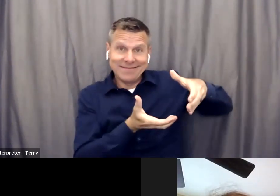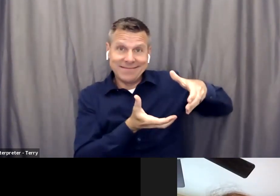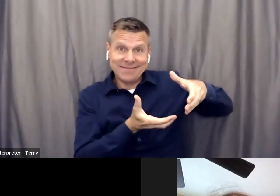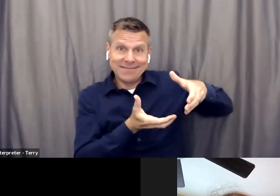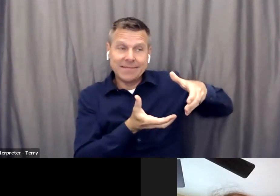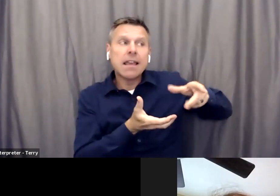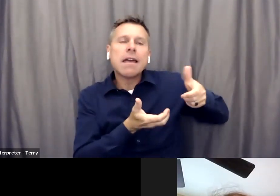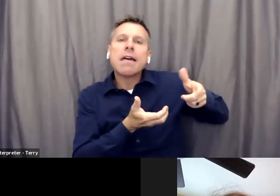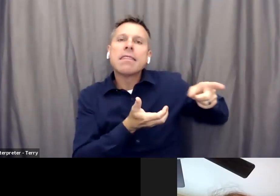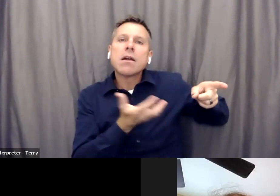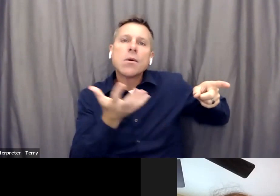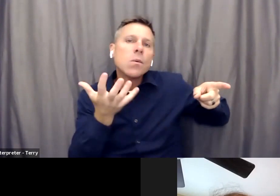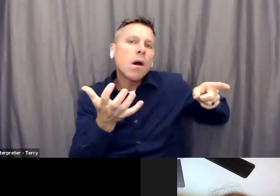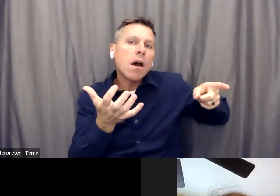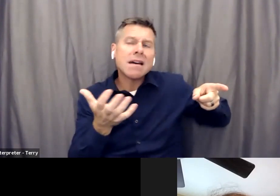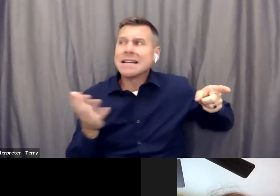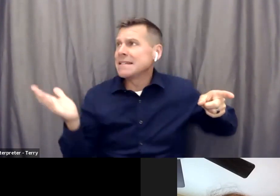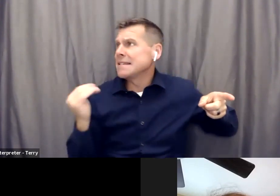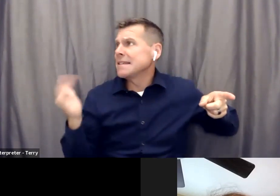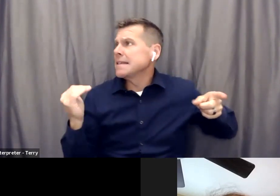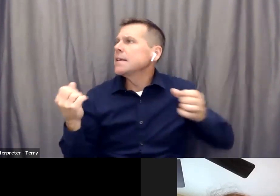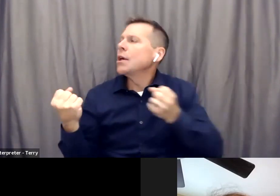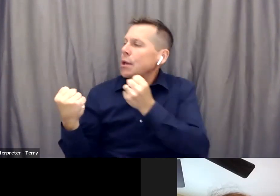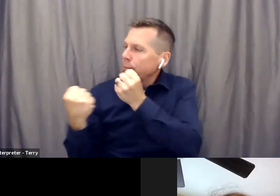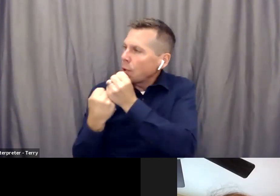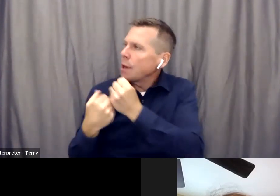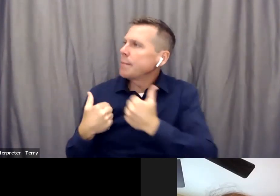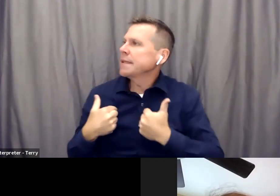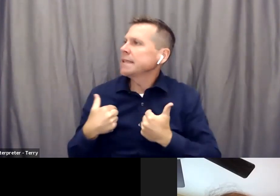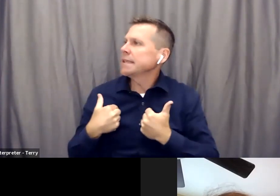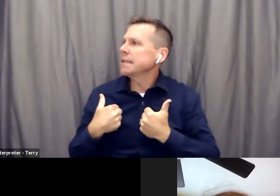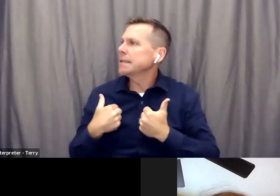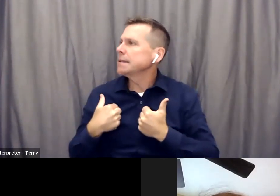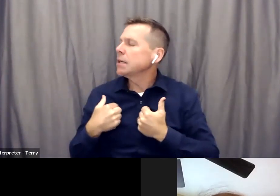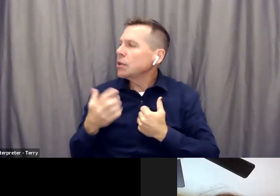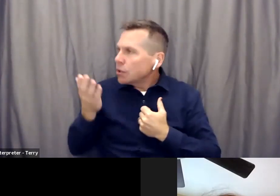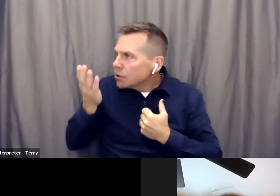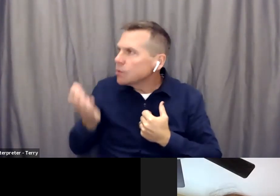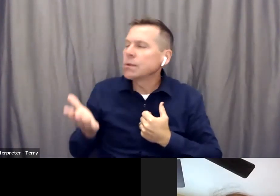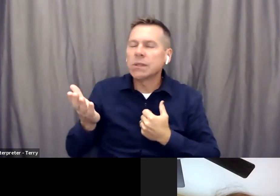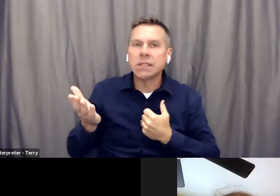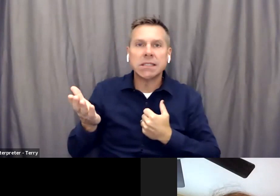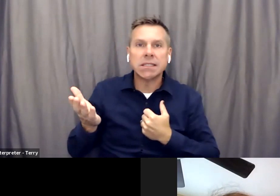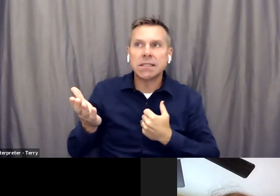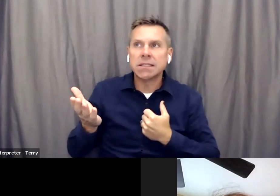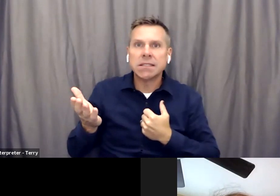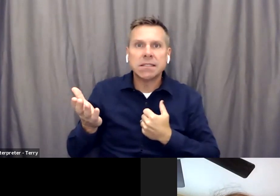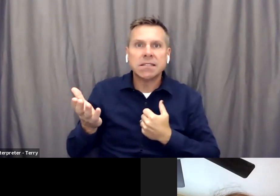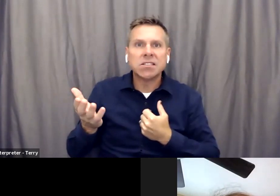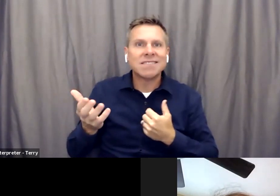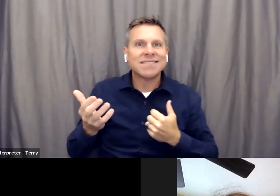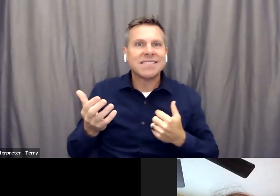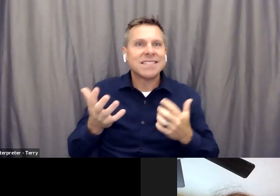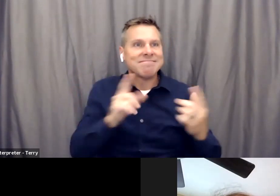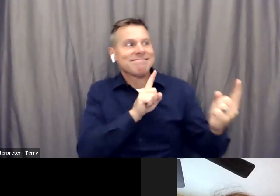us to help support them. They are looking for us because we